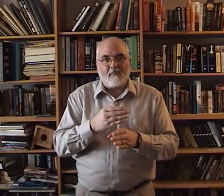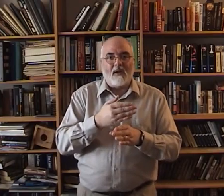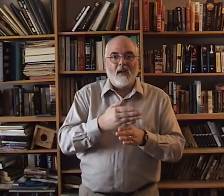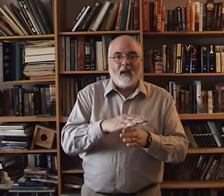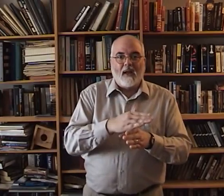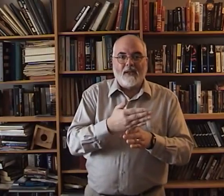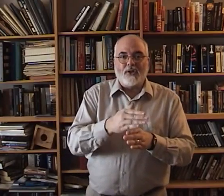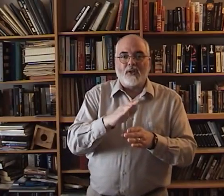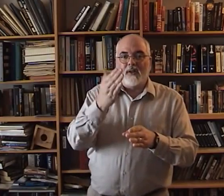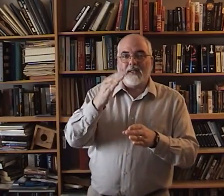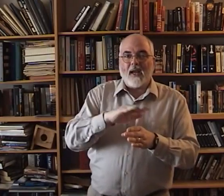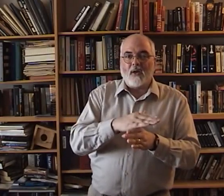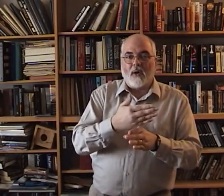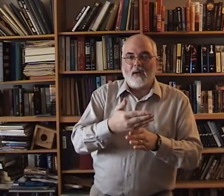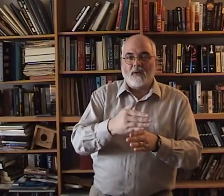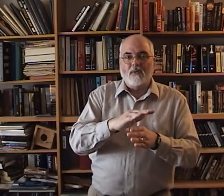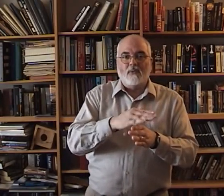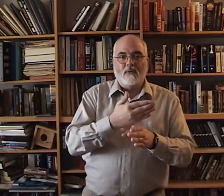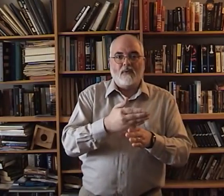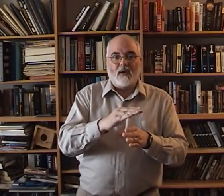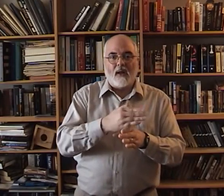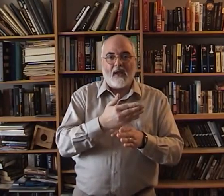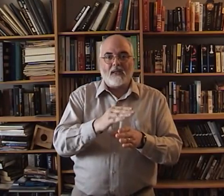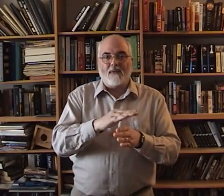but it's just this hand going as if it's